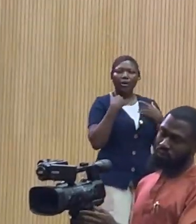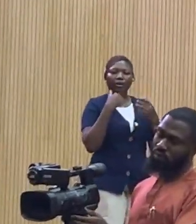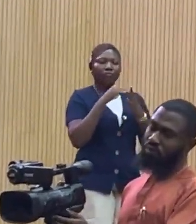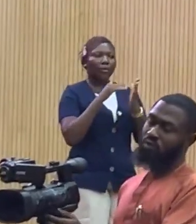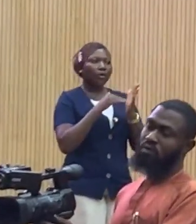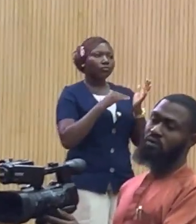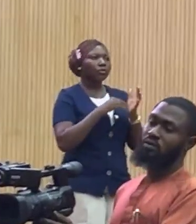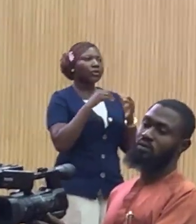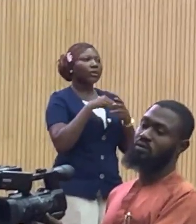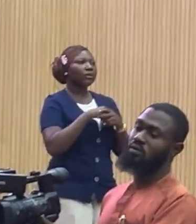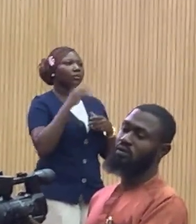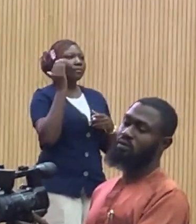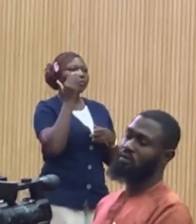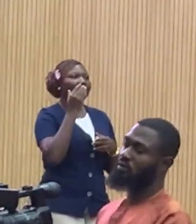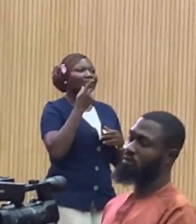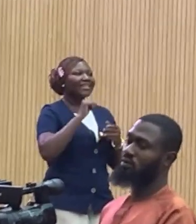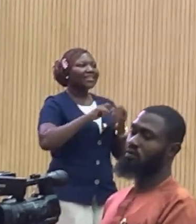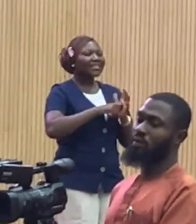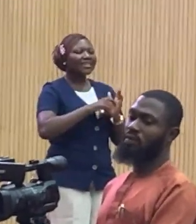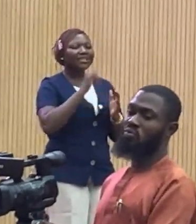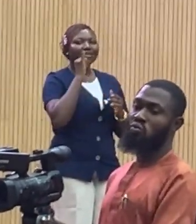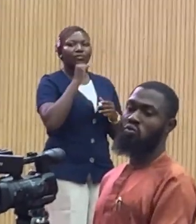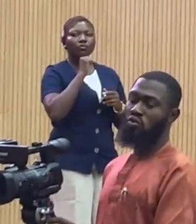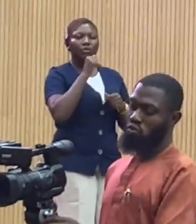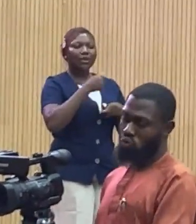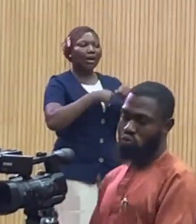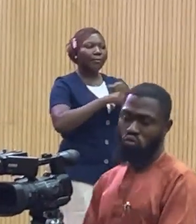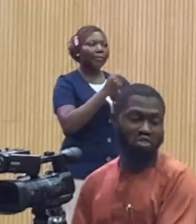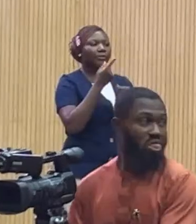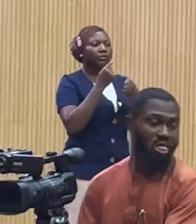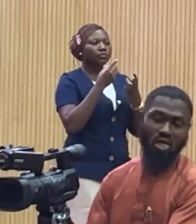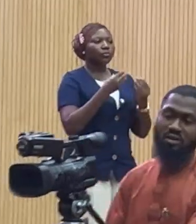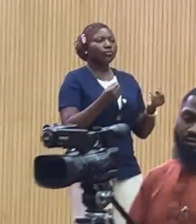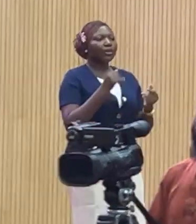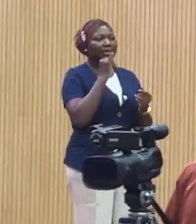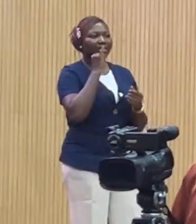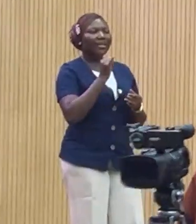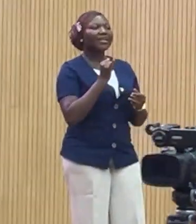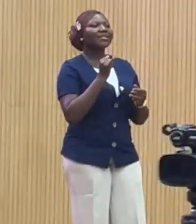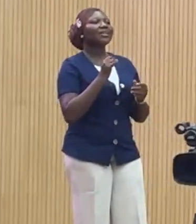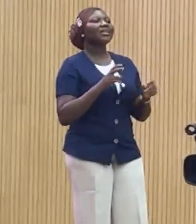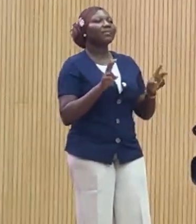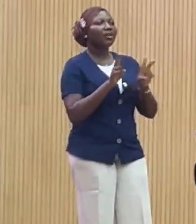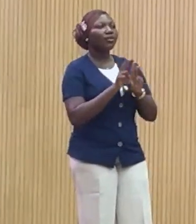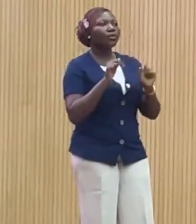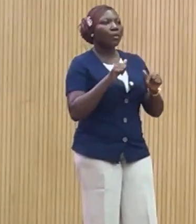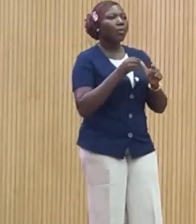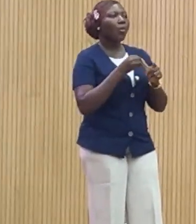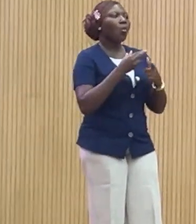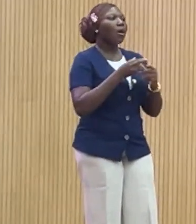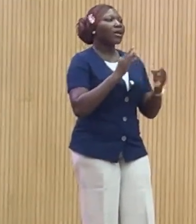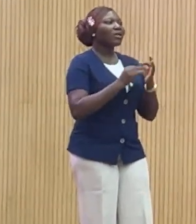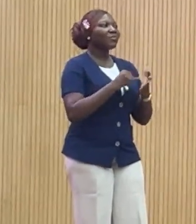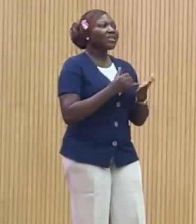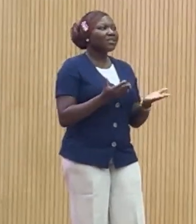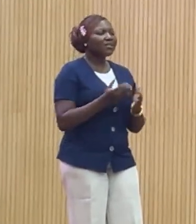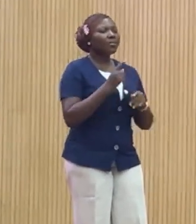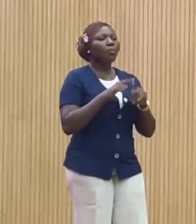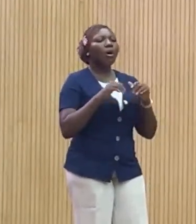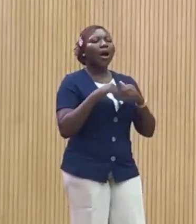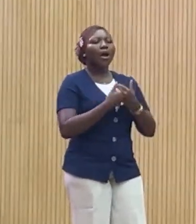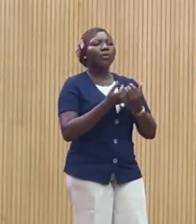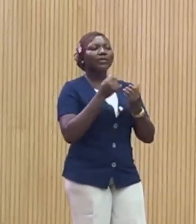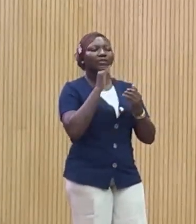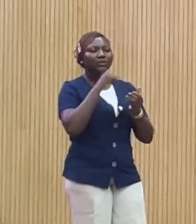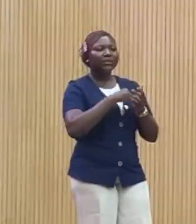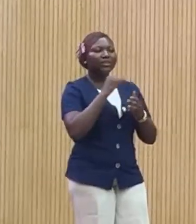key consideration isn't just whether the solution is viable or even if the solution exists, but rather how accessible is that solution to those who need it. And